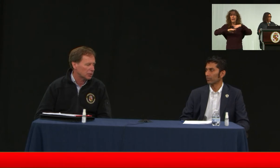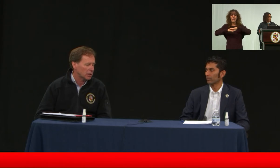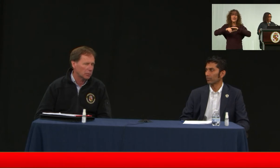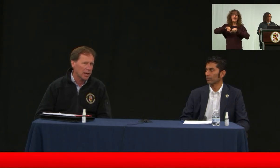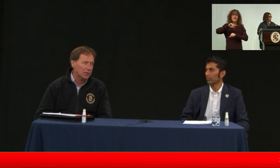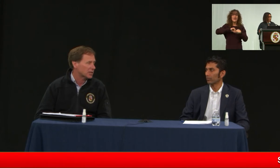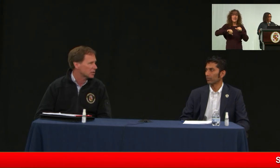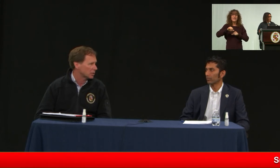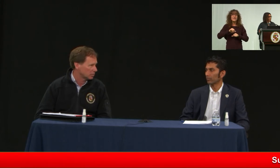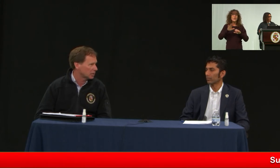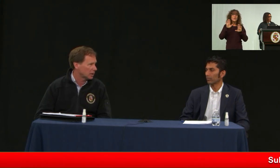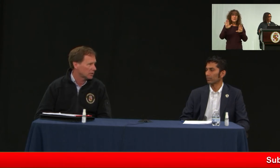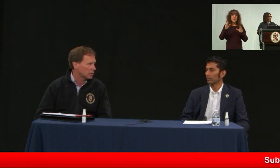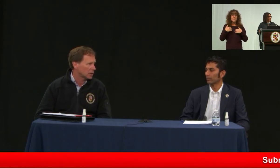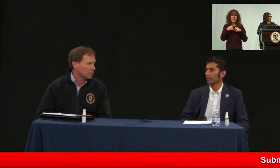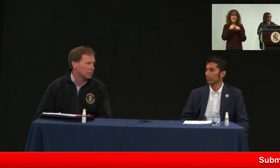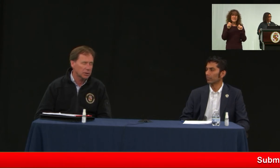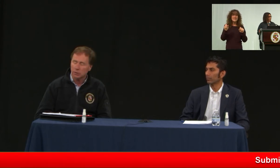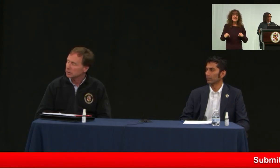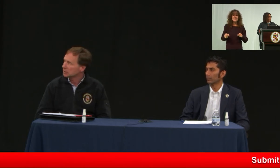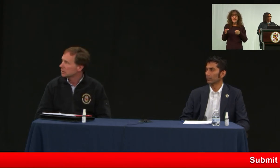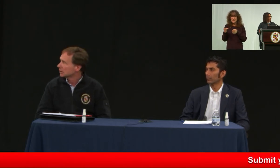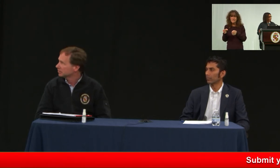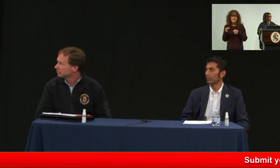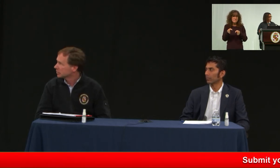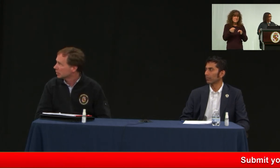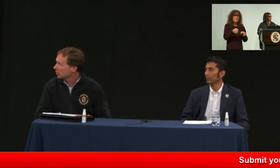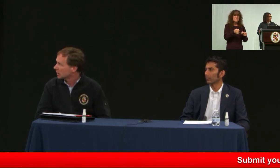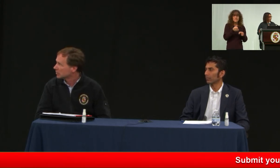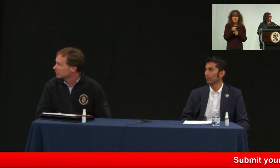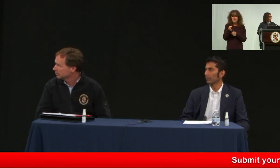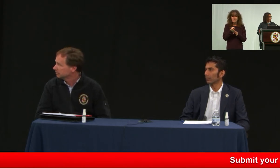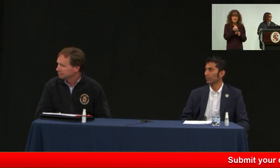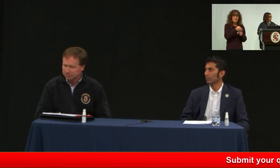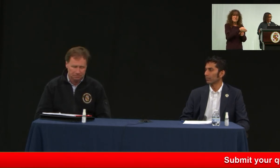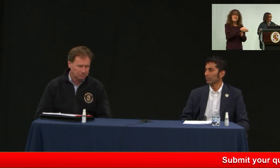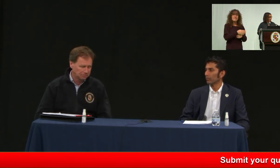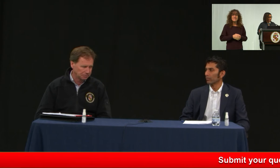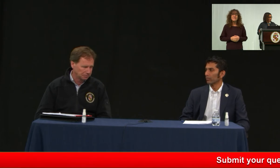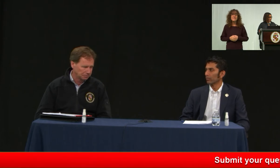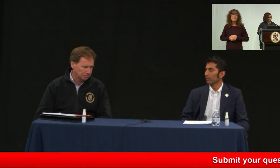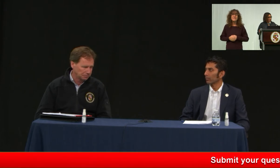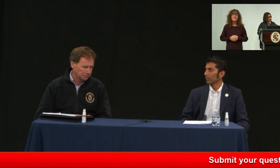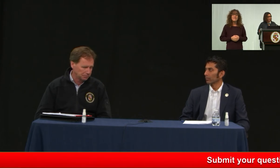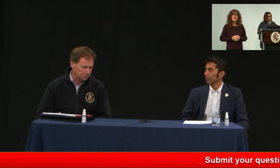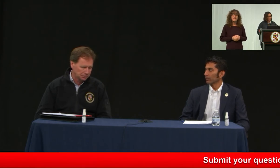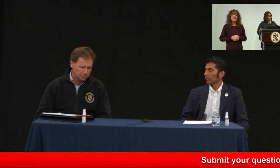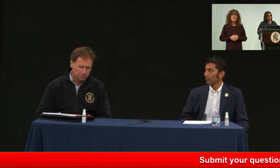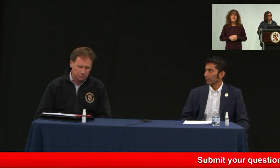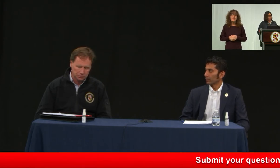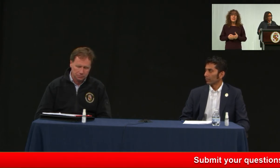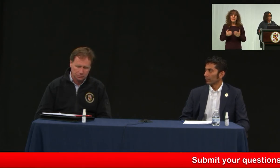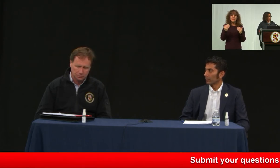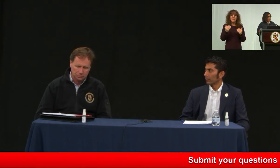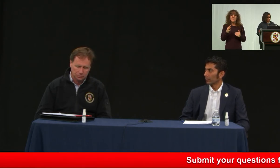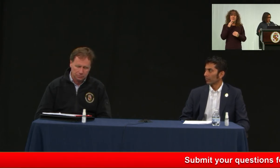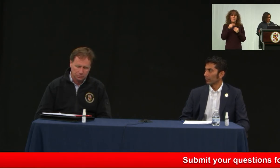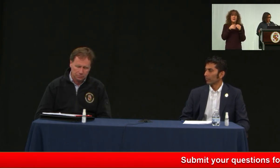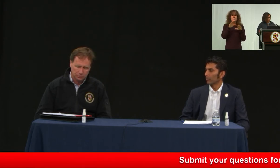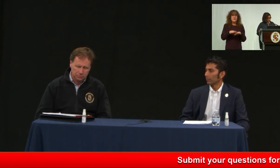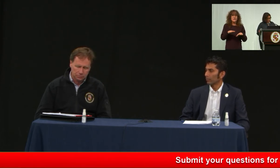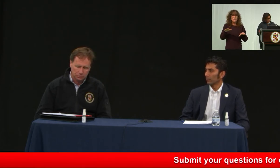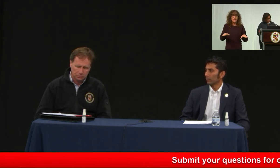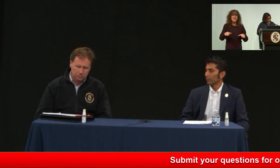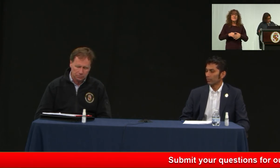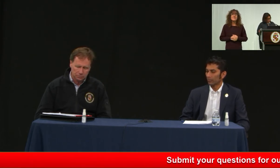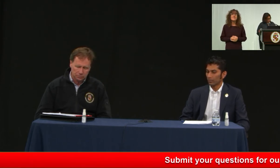And it's great that we have a system to be able to do it. Stay in our lanes. Thank you. So let's talk about our children.